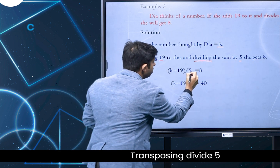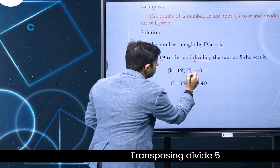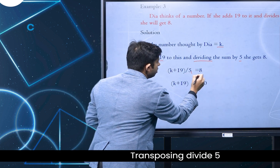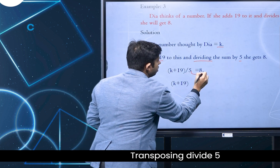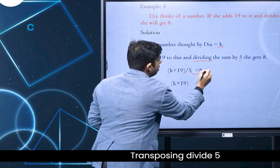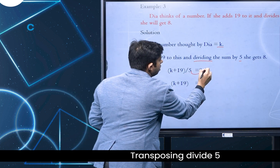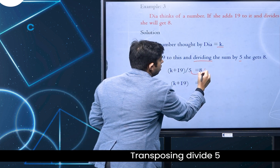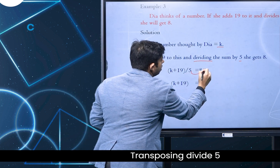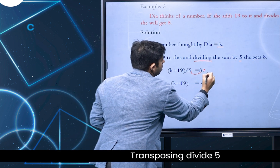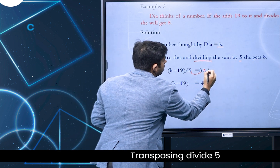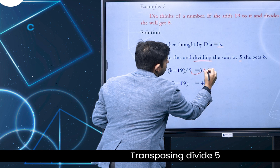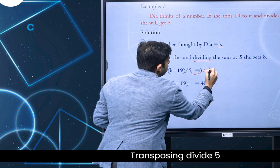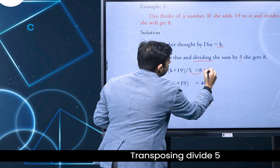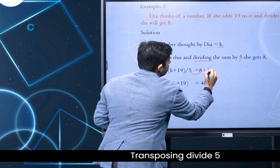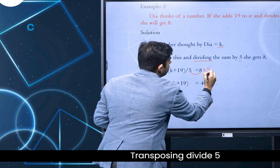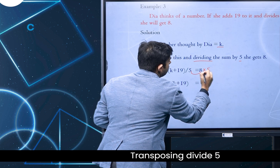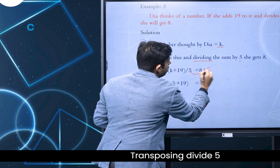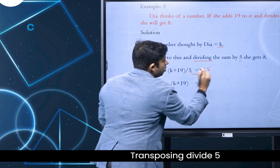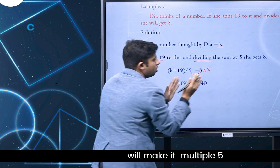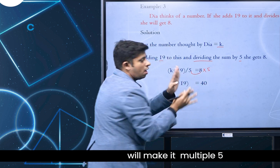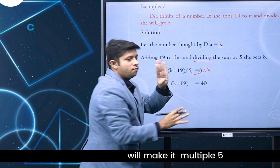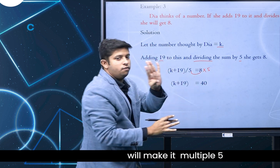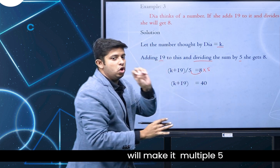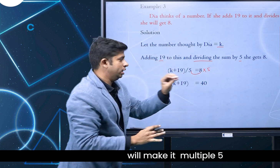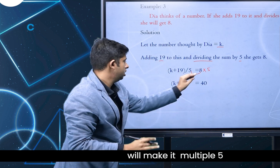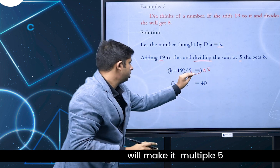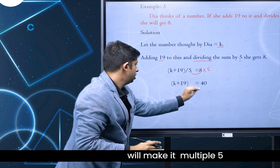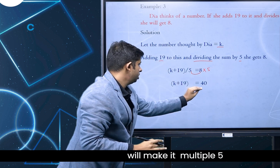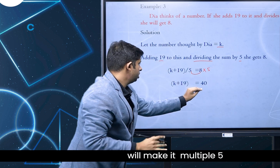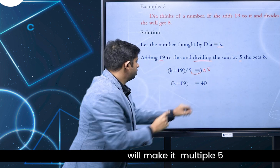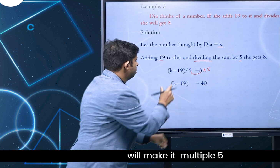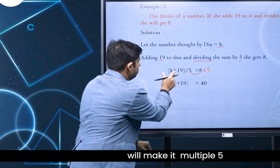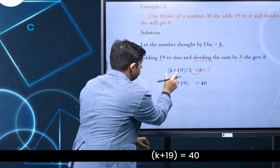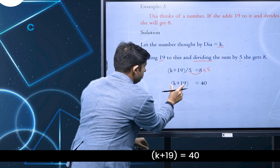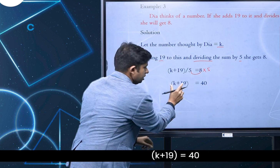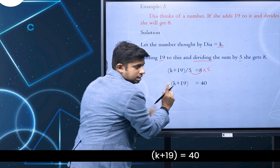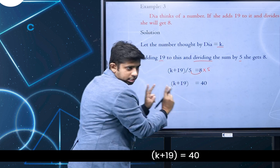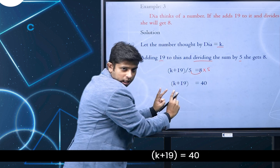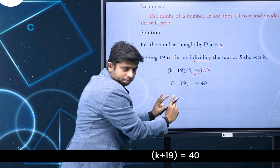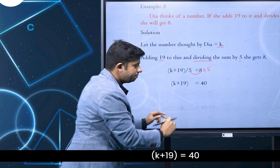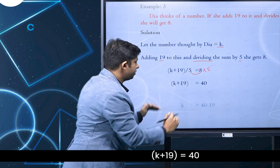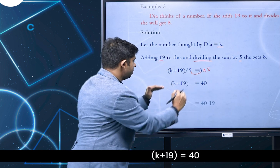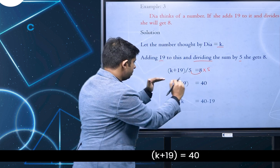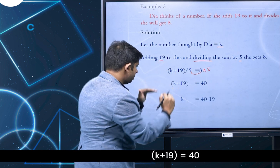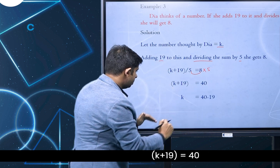Transposing divide 5 will make it multiple 5. K plus 19 equals to